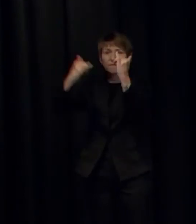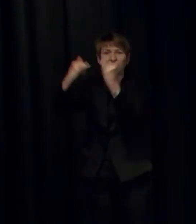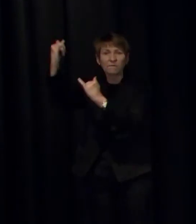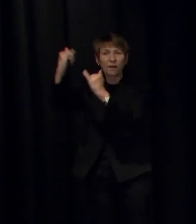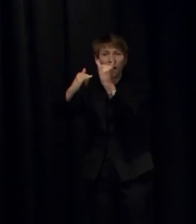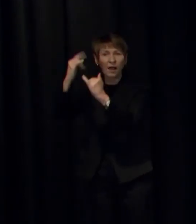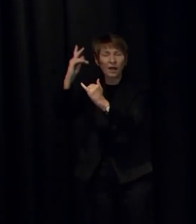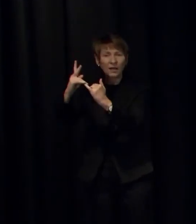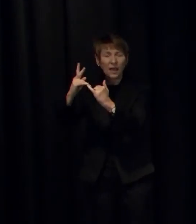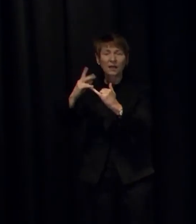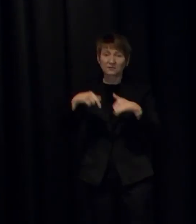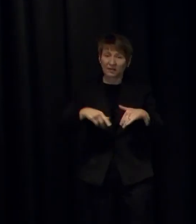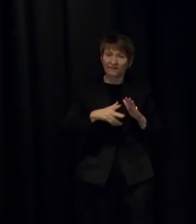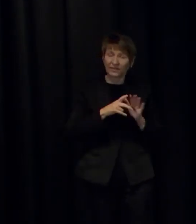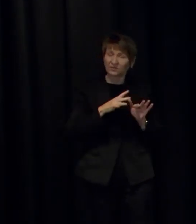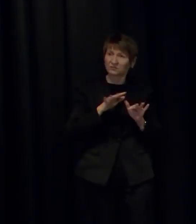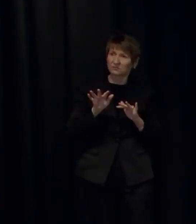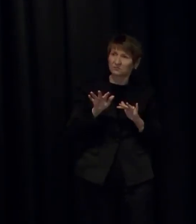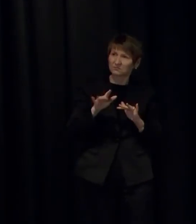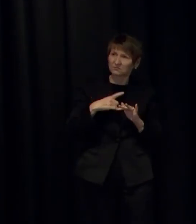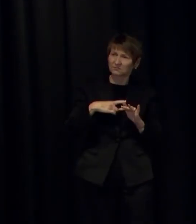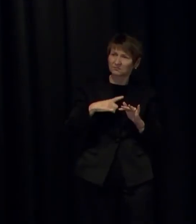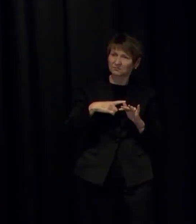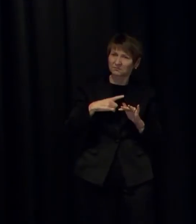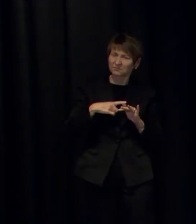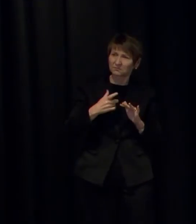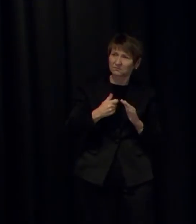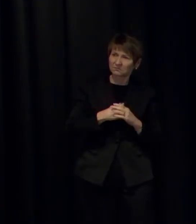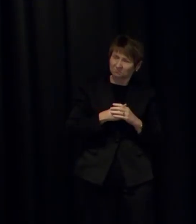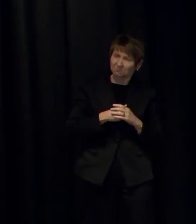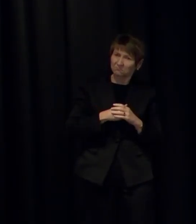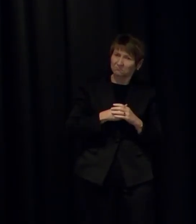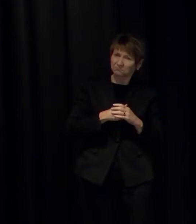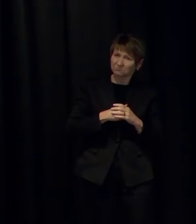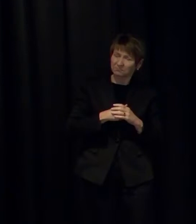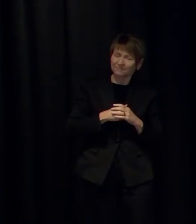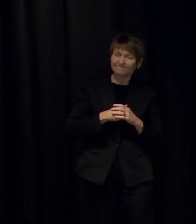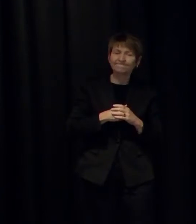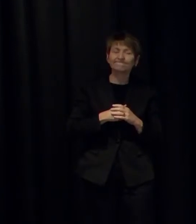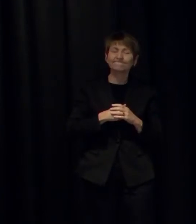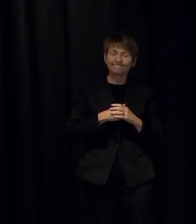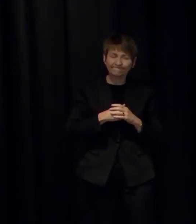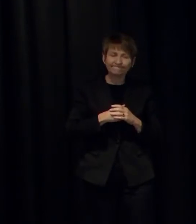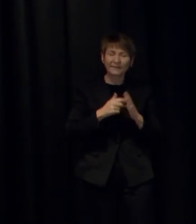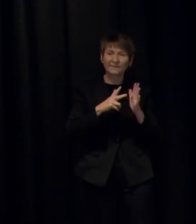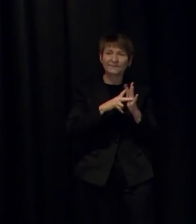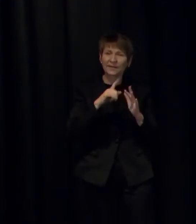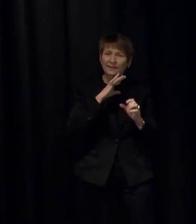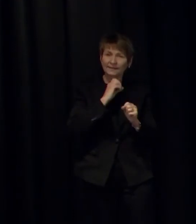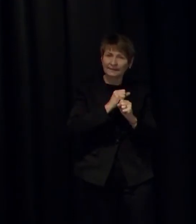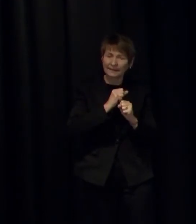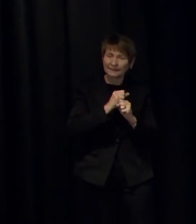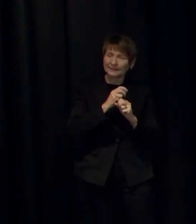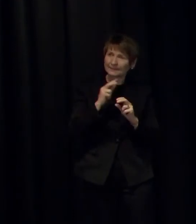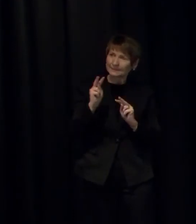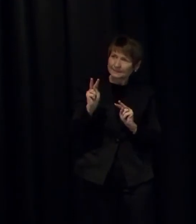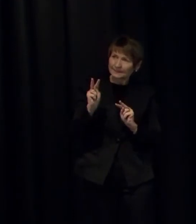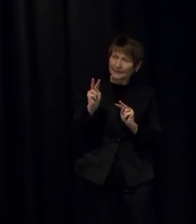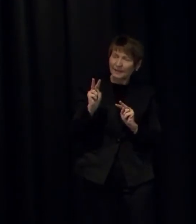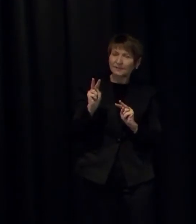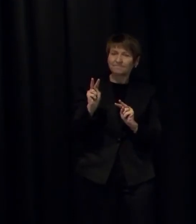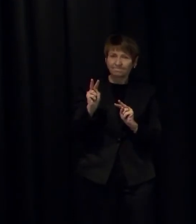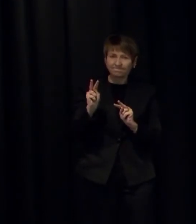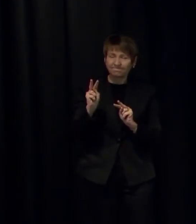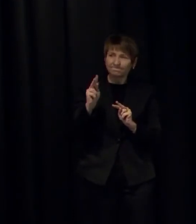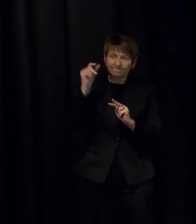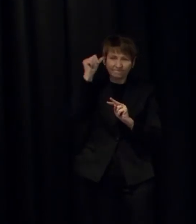what some people have used the term snapback. It's not one that I use myself, but we have to wait and see how quickly we can,